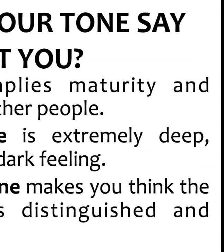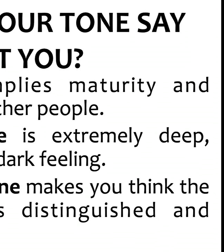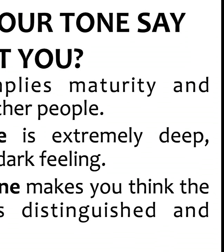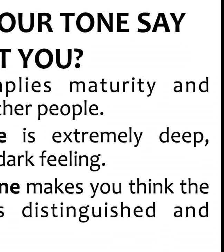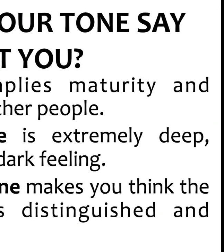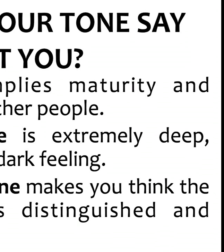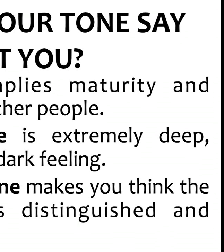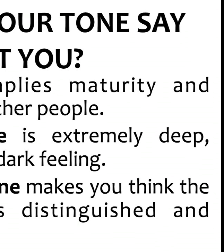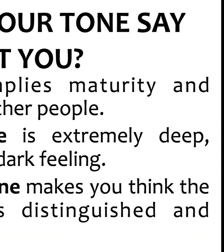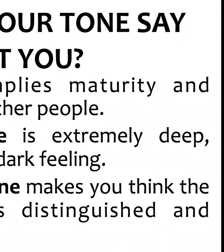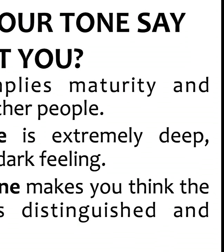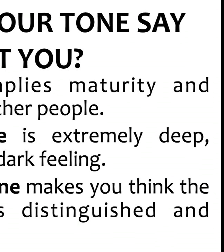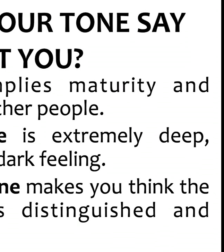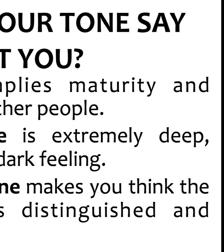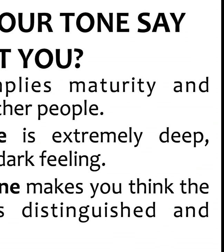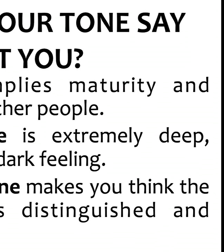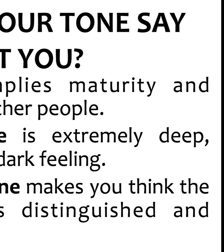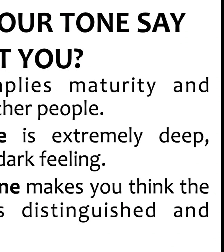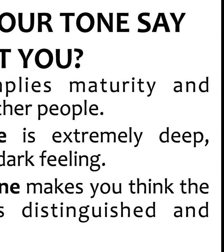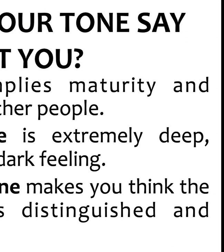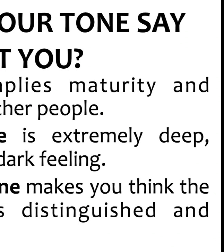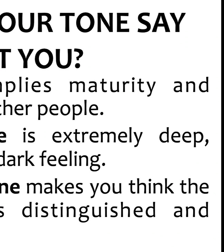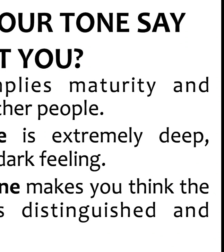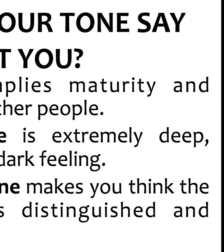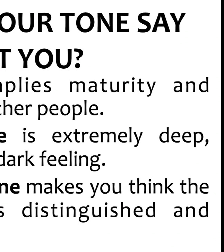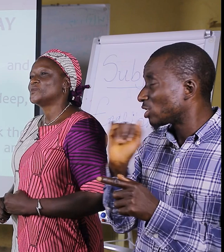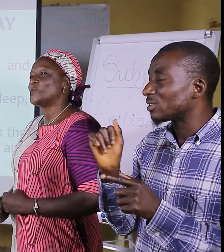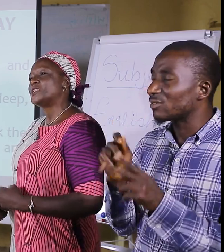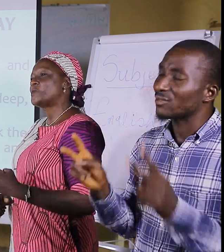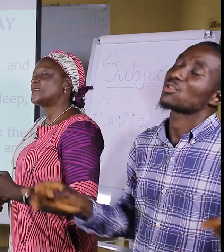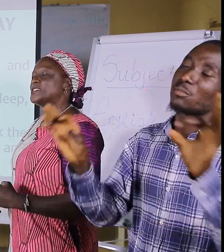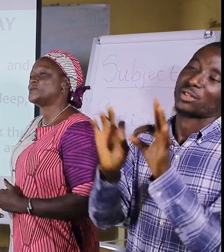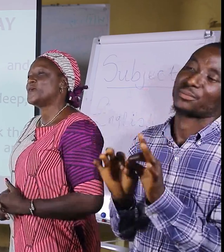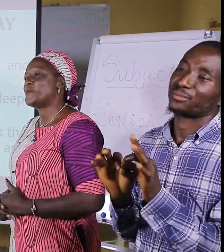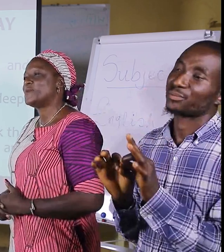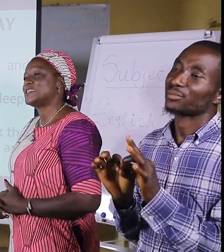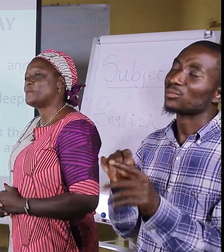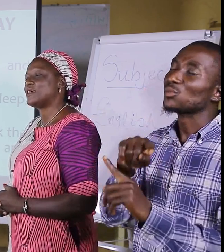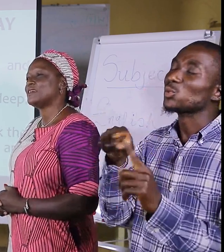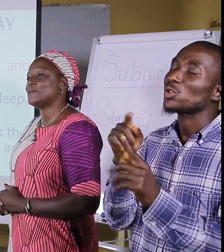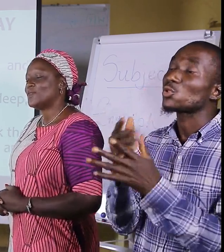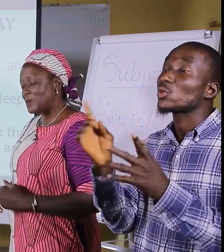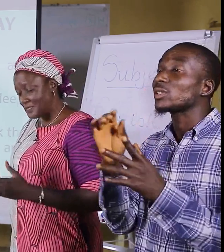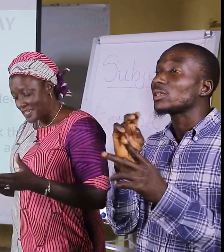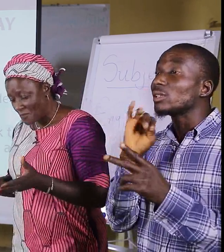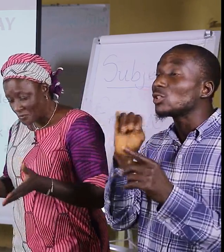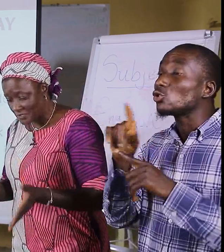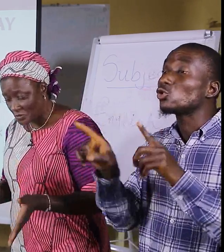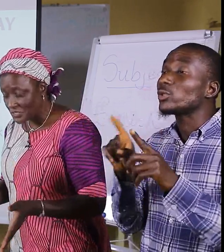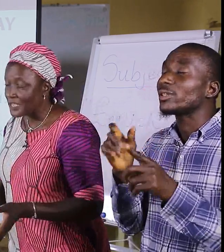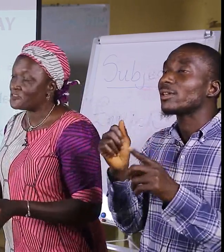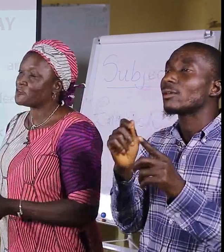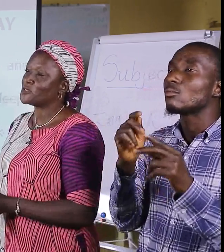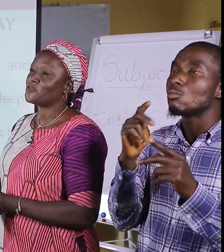think that the person talking is distinguished and important. When someone is doing public speaking, by the time